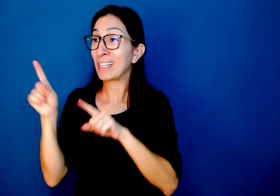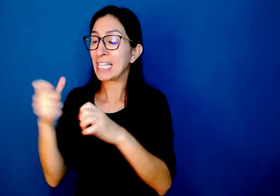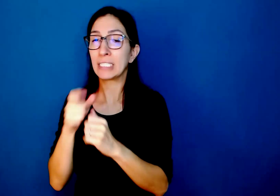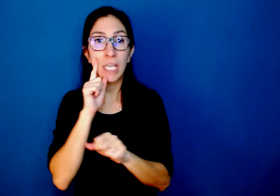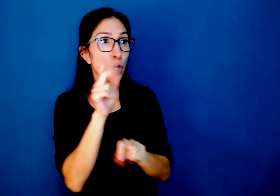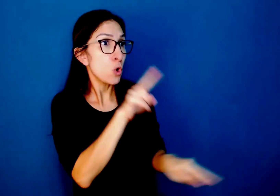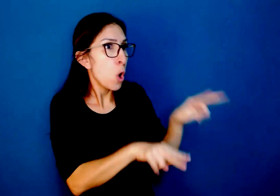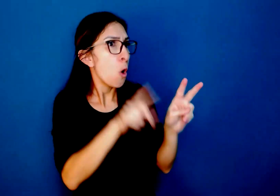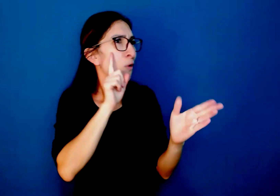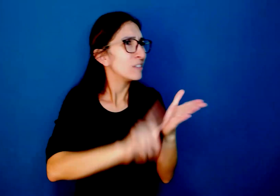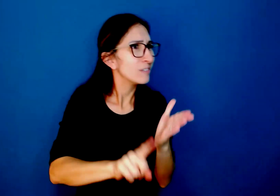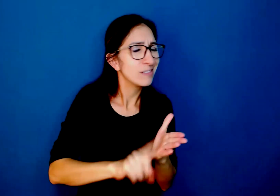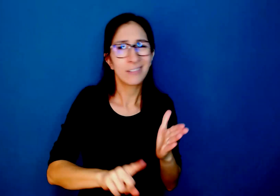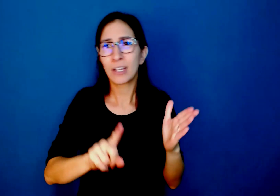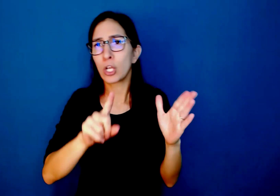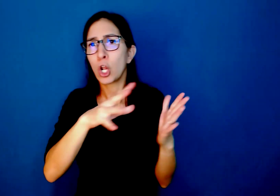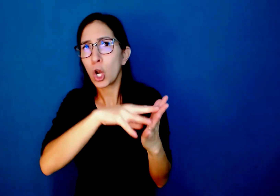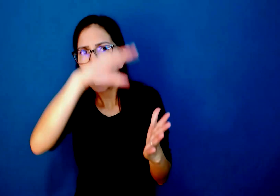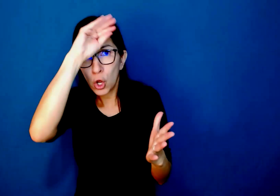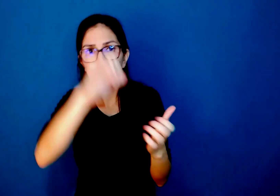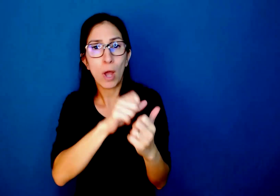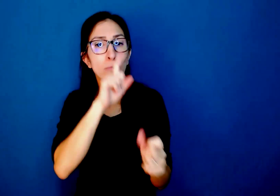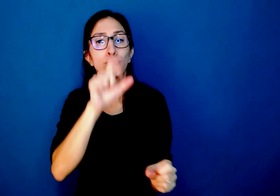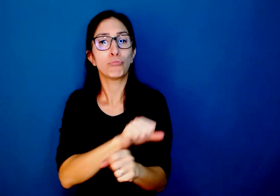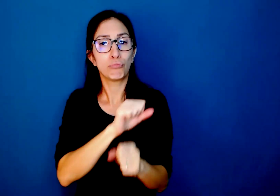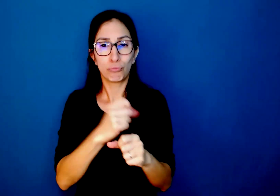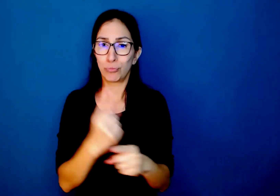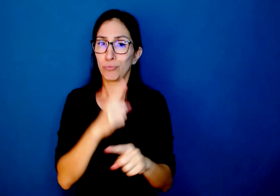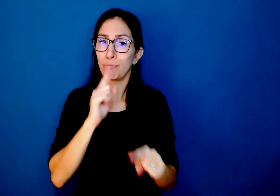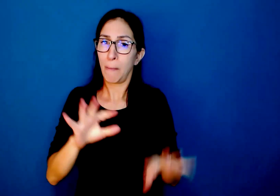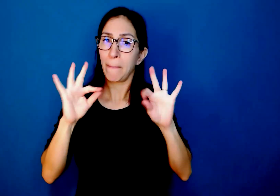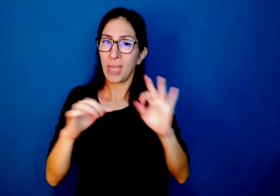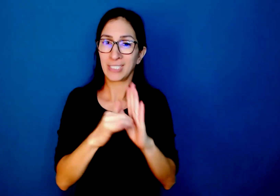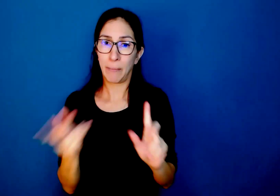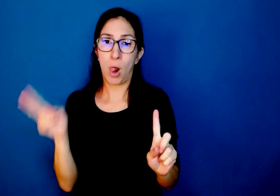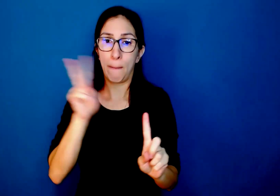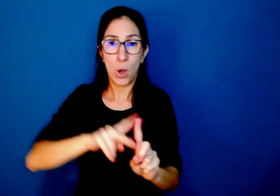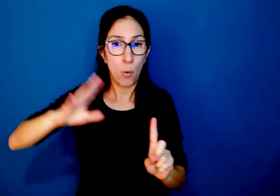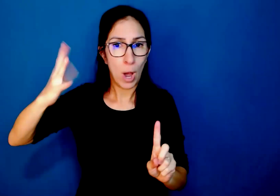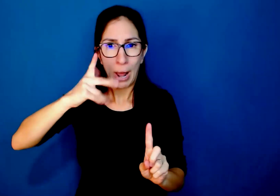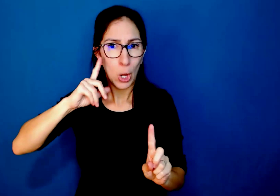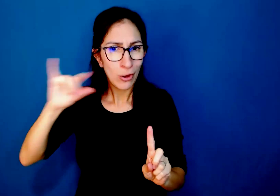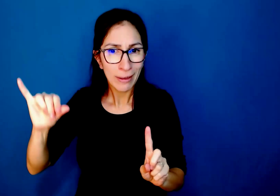learn what a true proper implementation of accessibility looks like fundamentally?